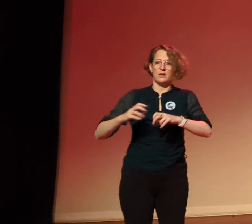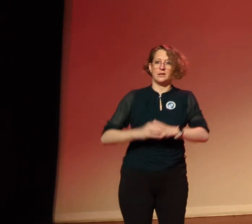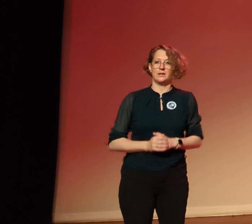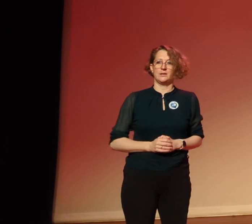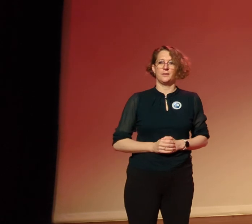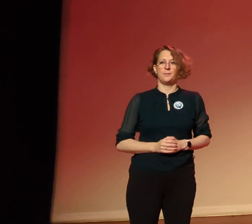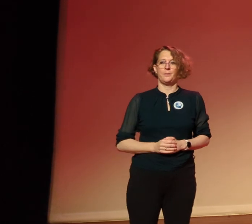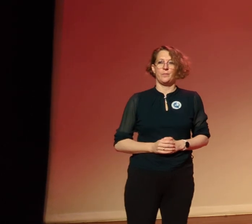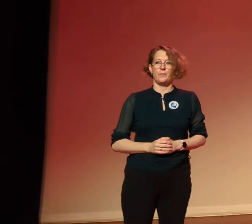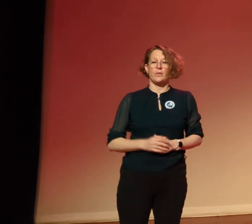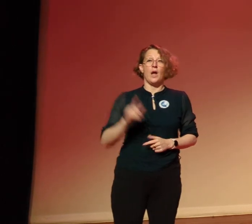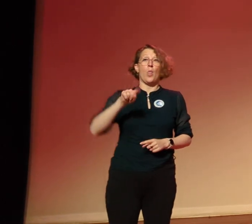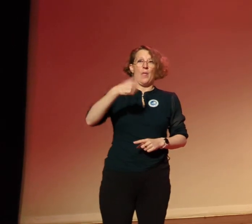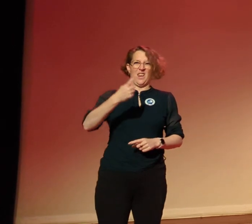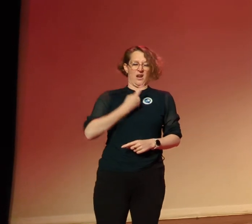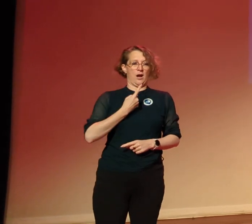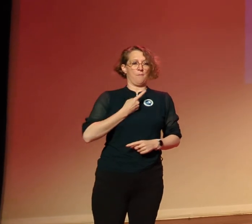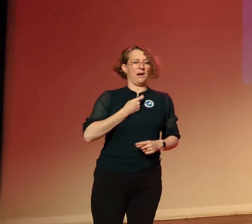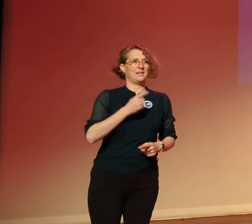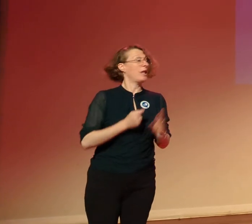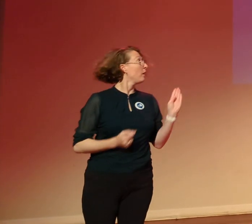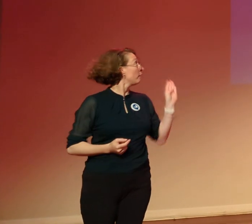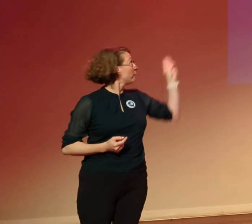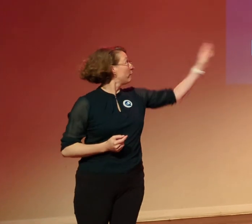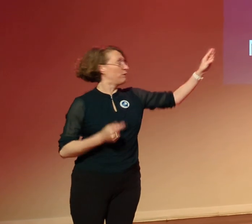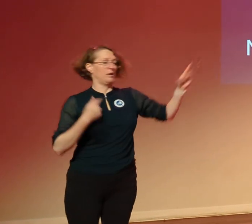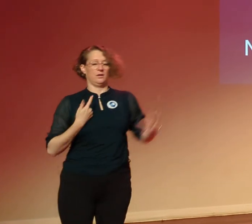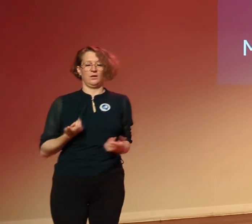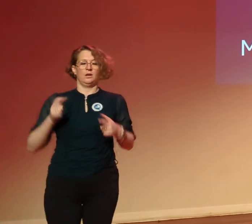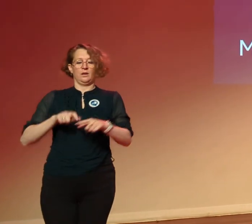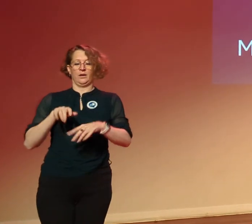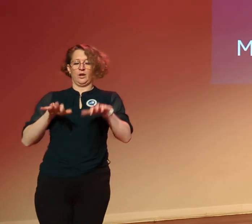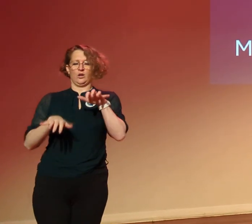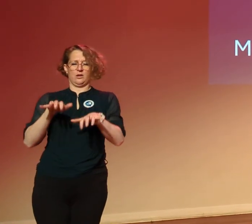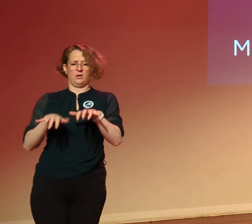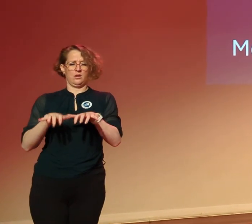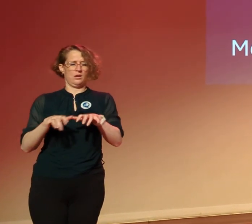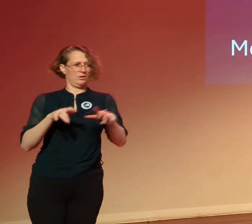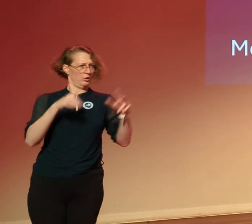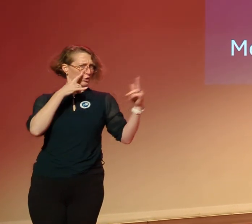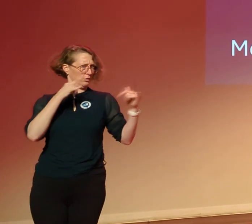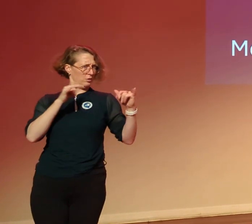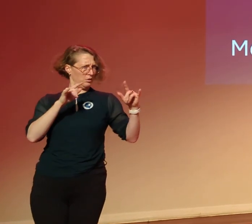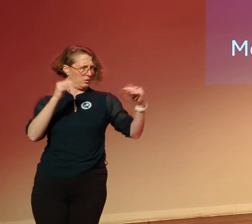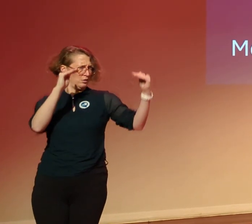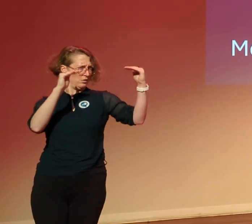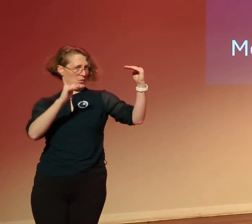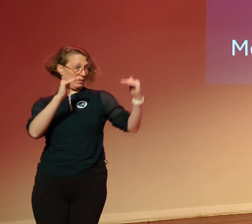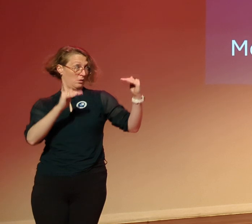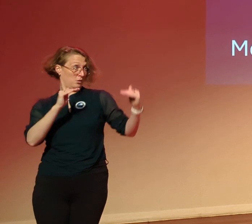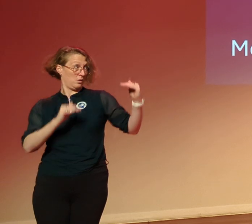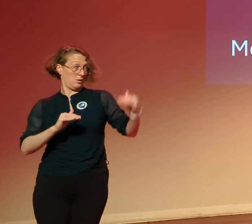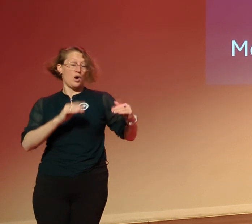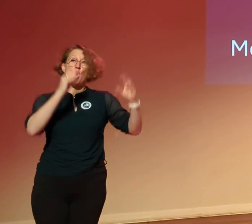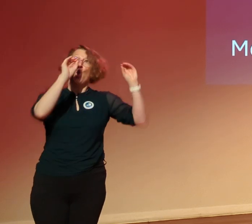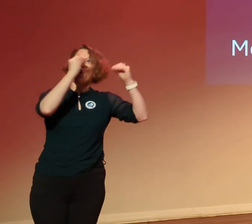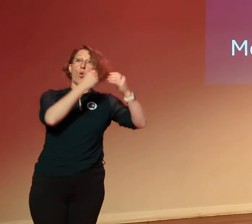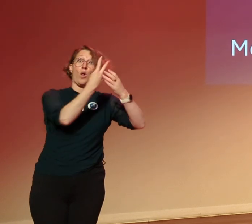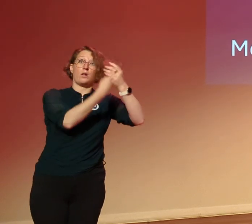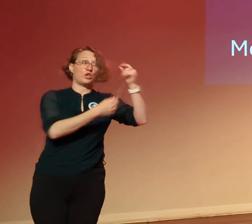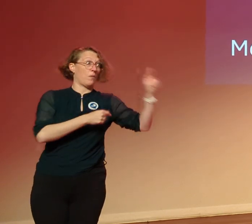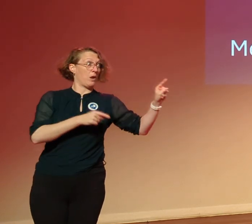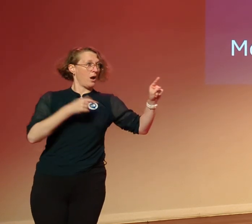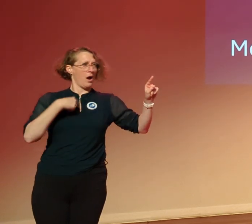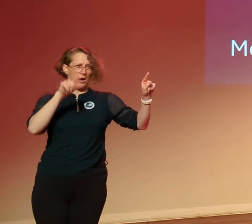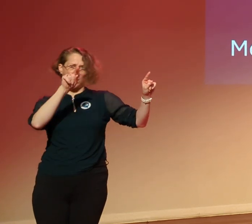And then I sat down at my computer and I manually verified how well Gemini performed on